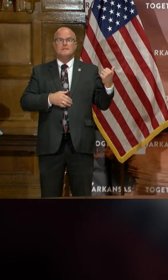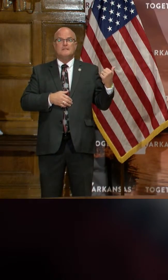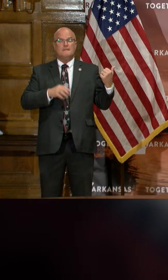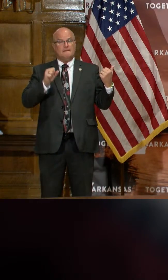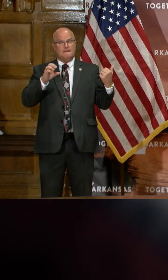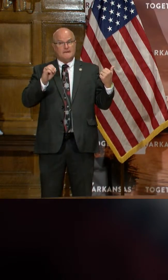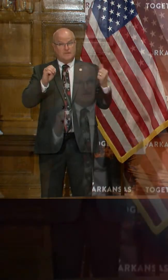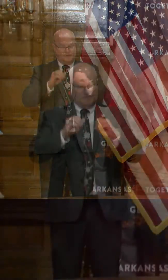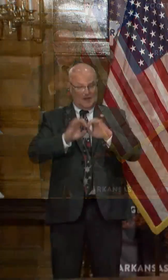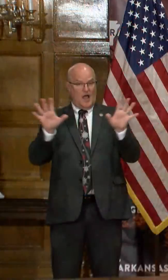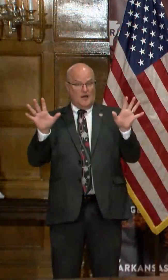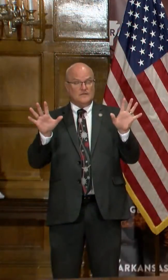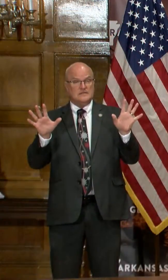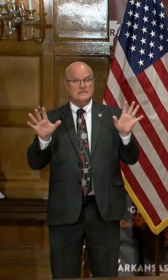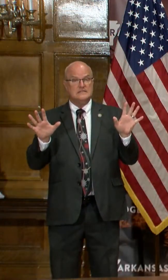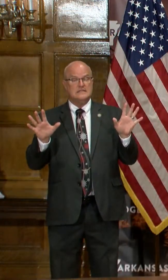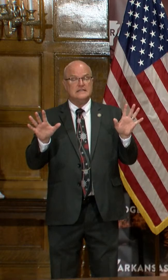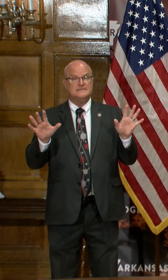obviously, if